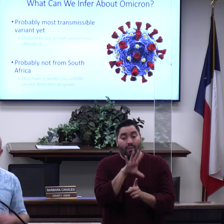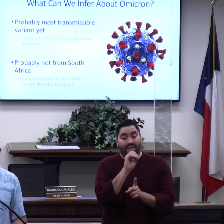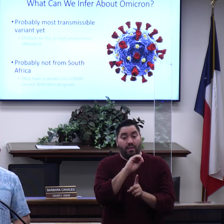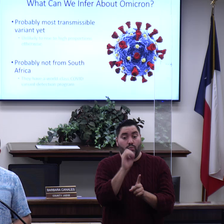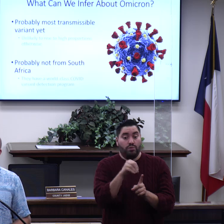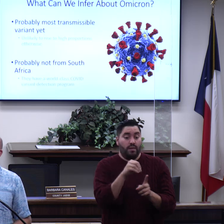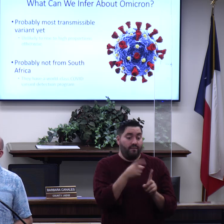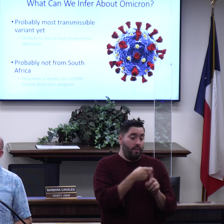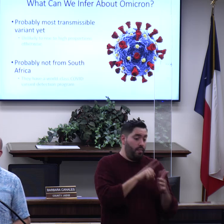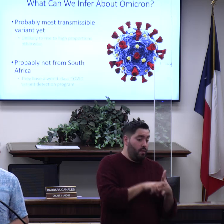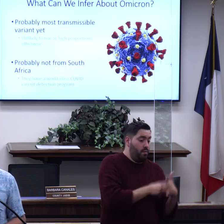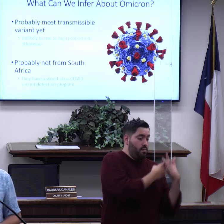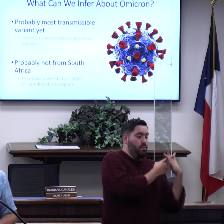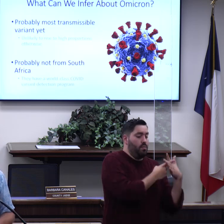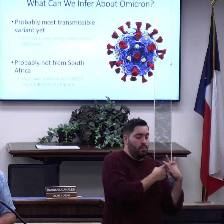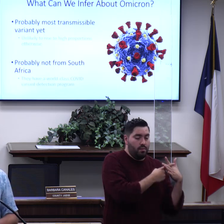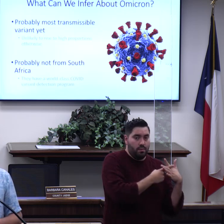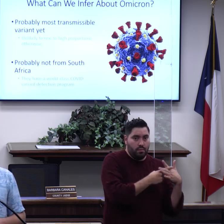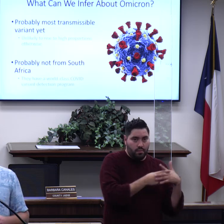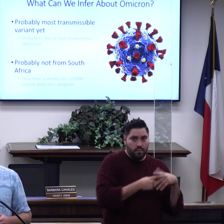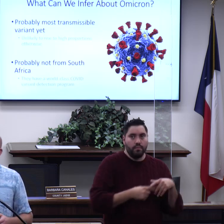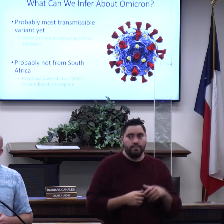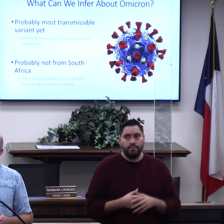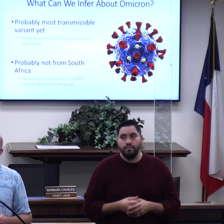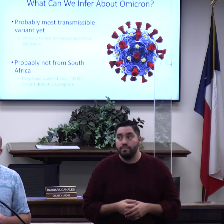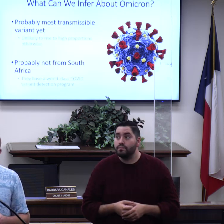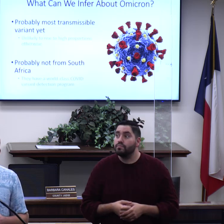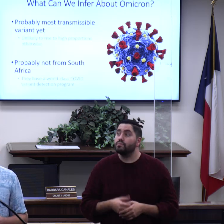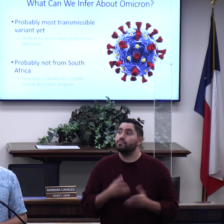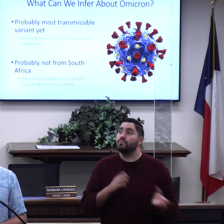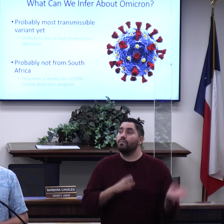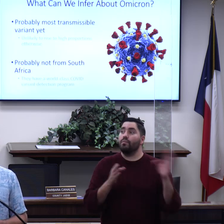major variant that came before that. And